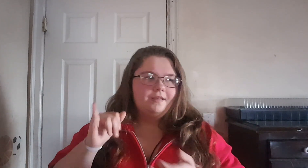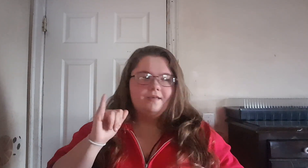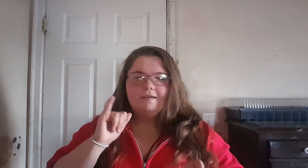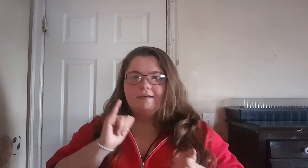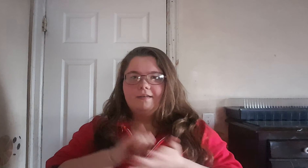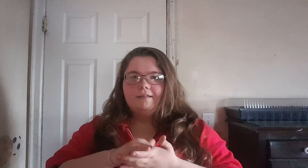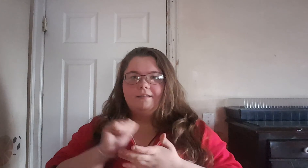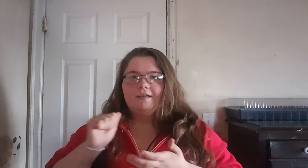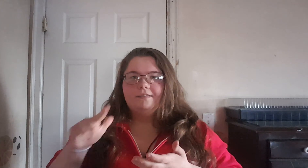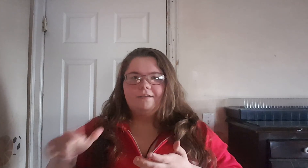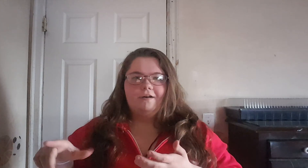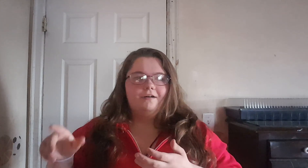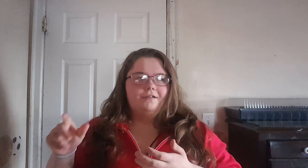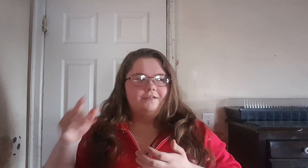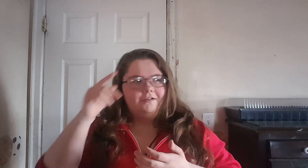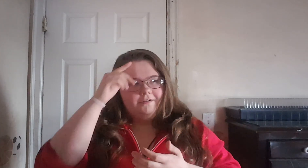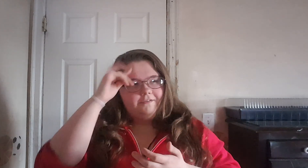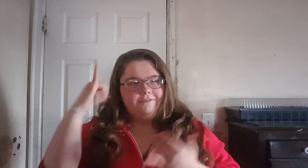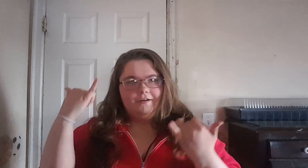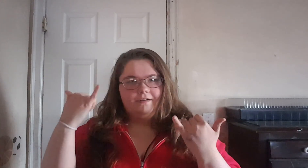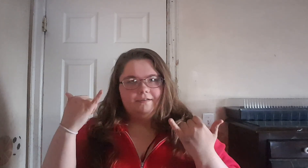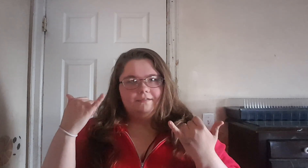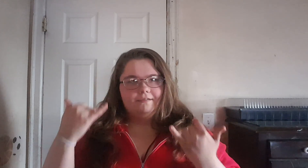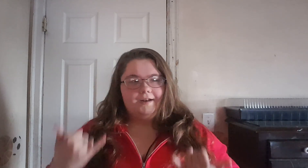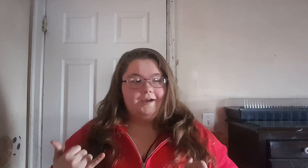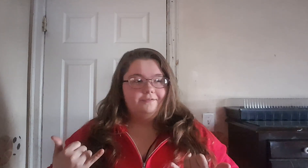that's all for now